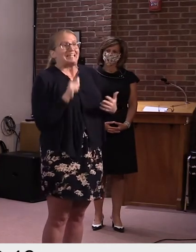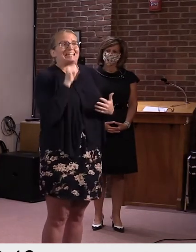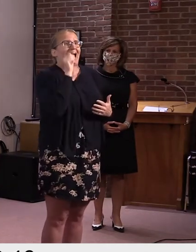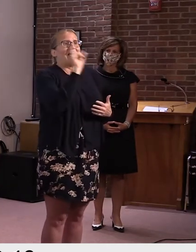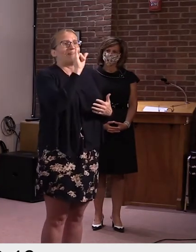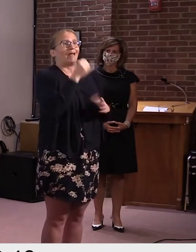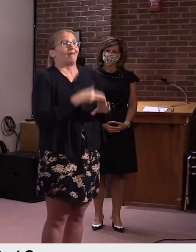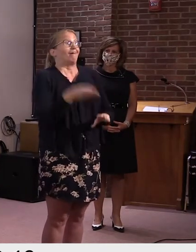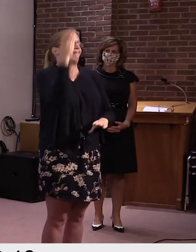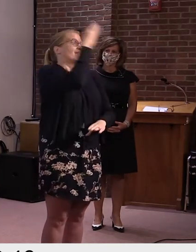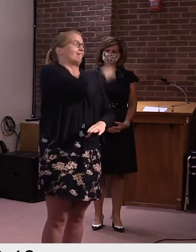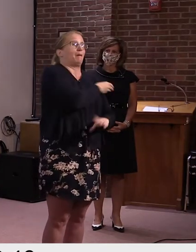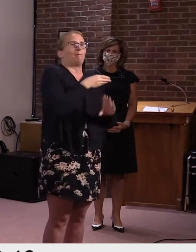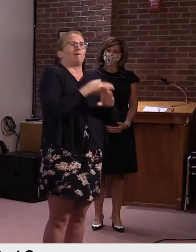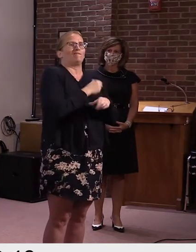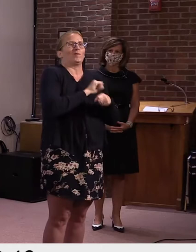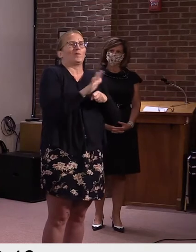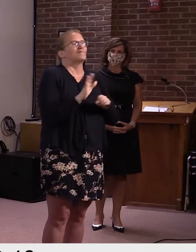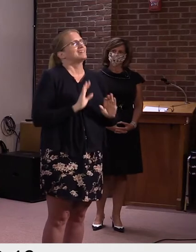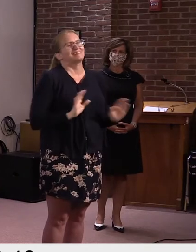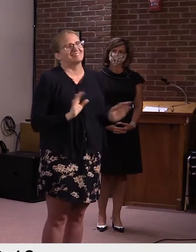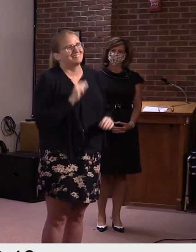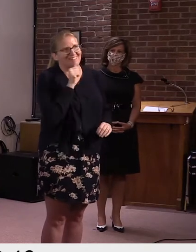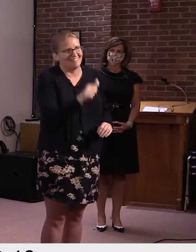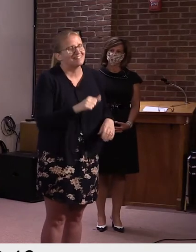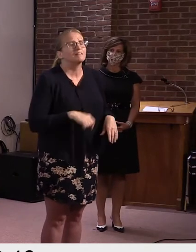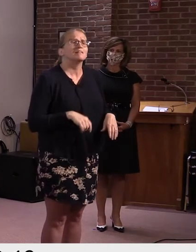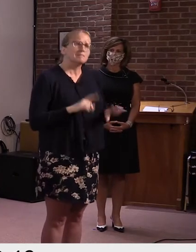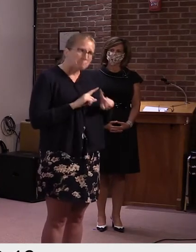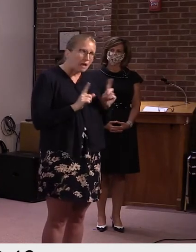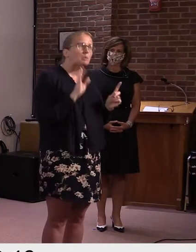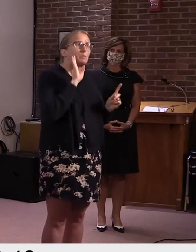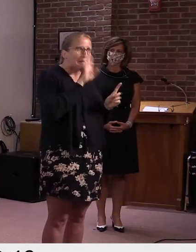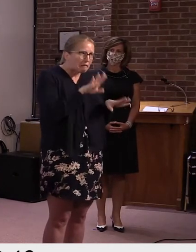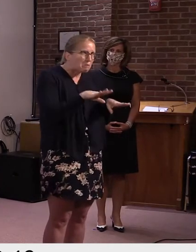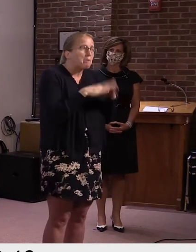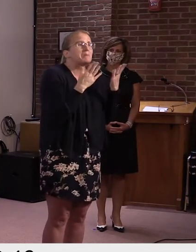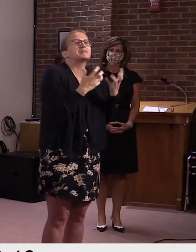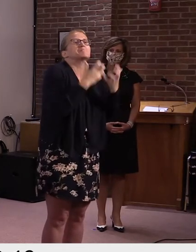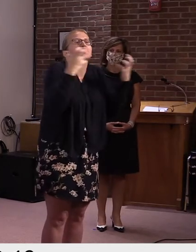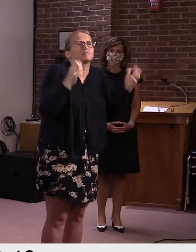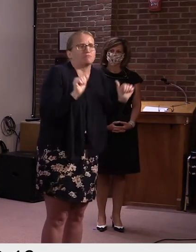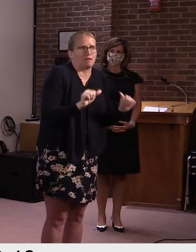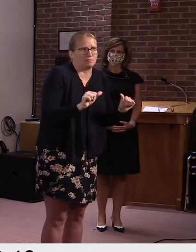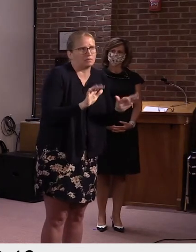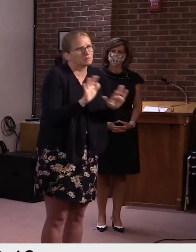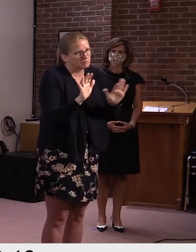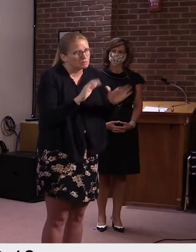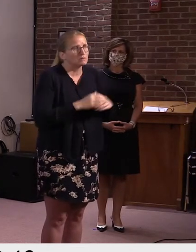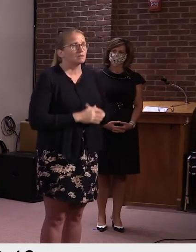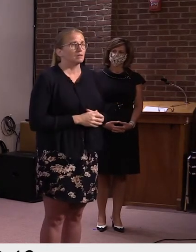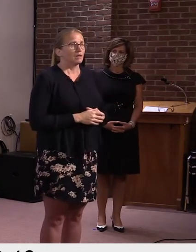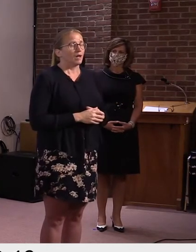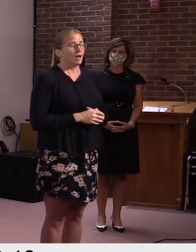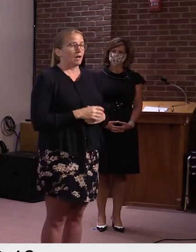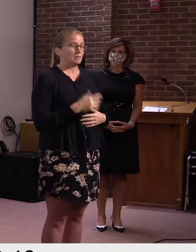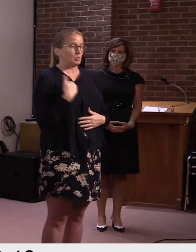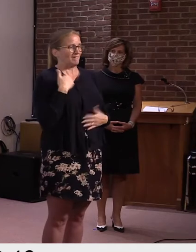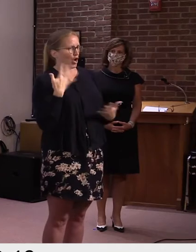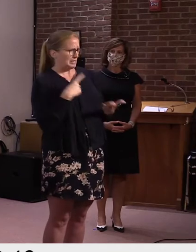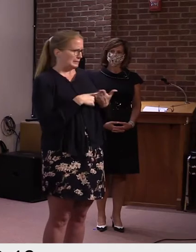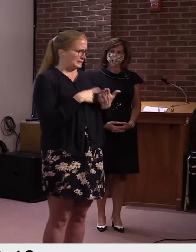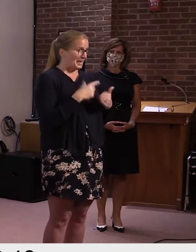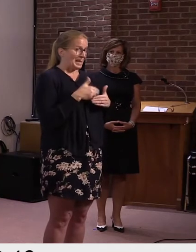but nonetheless, we're going to be opening up as much as possible. We talked about, the next phase